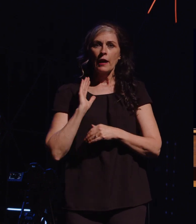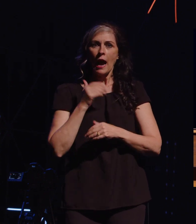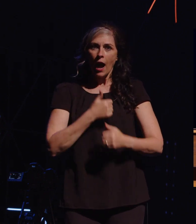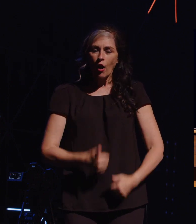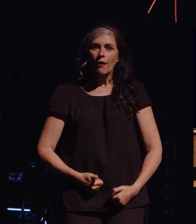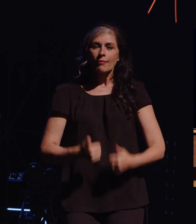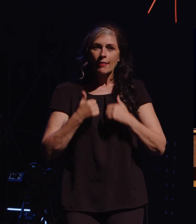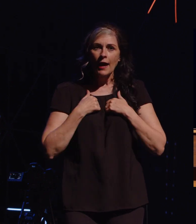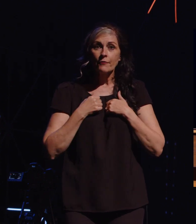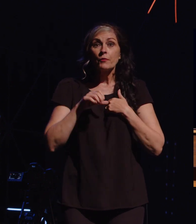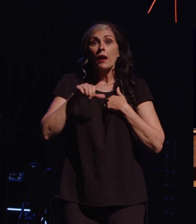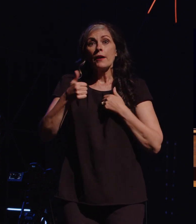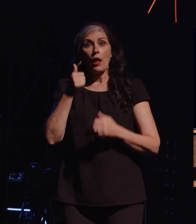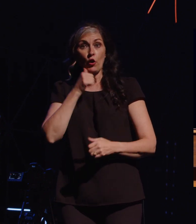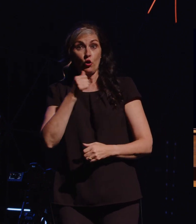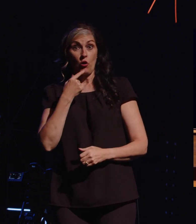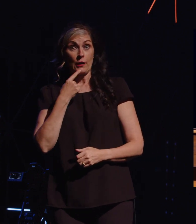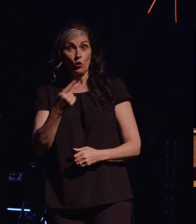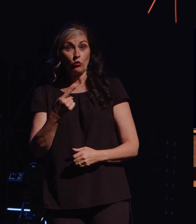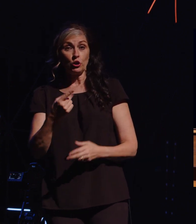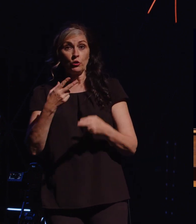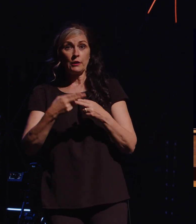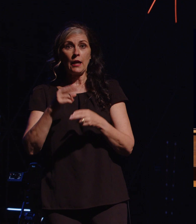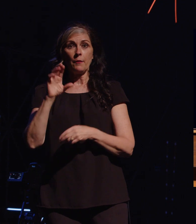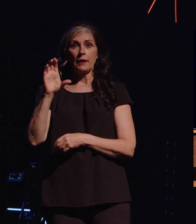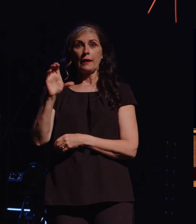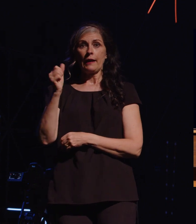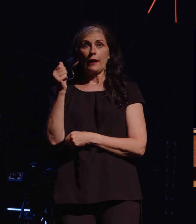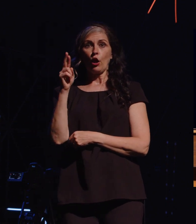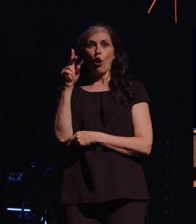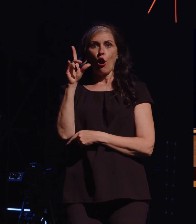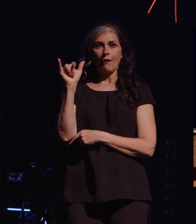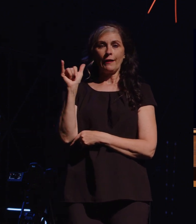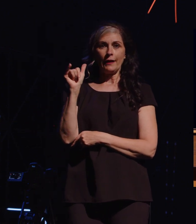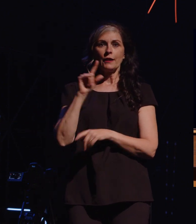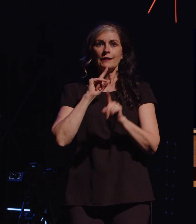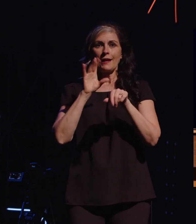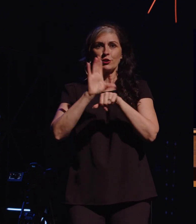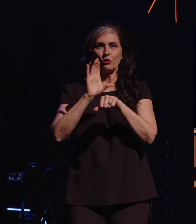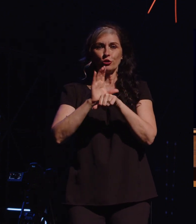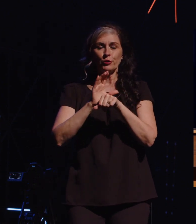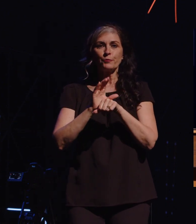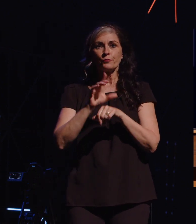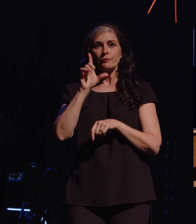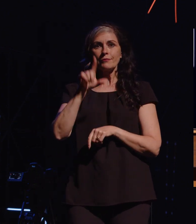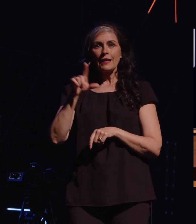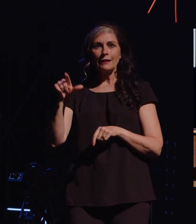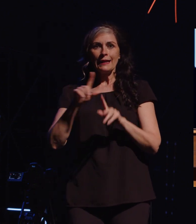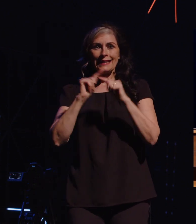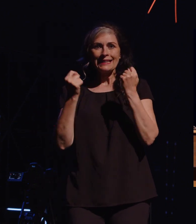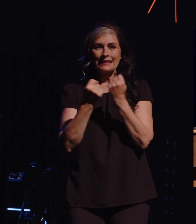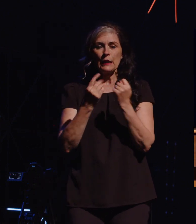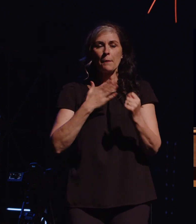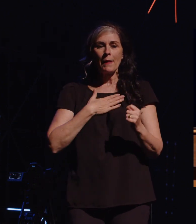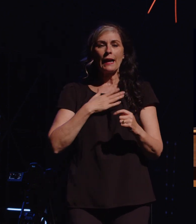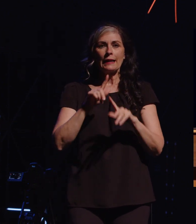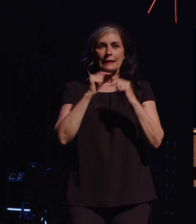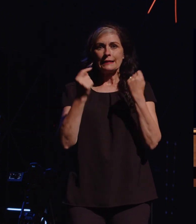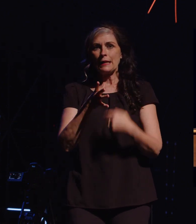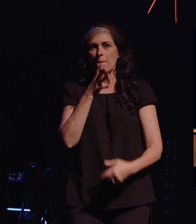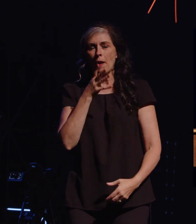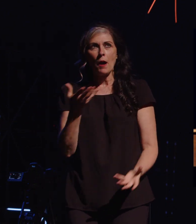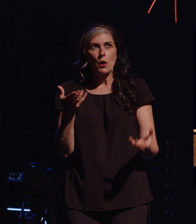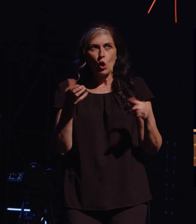life. Another girl, I've told you about her before. Her name is Carly. She goes to our church. She was on our Little League team. She was actually my team mom. No one wants to be team mom,